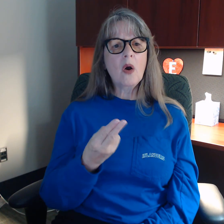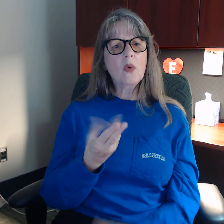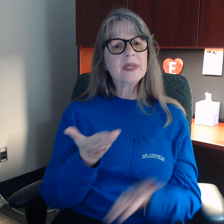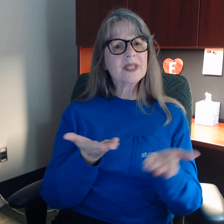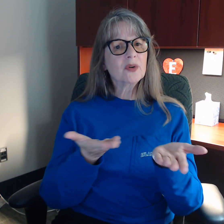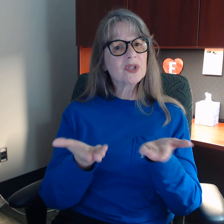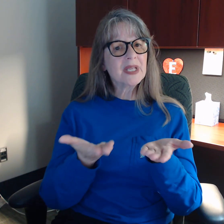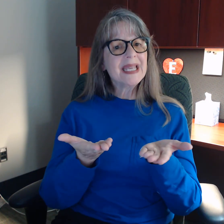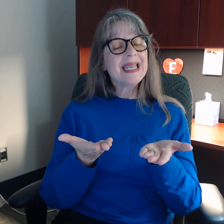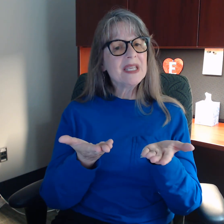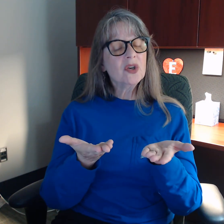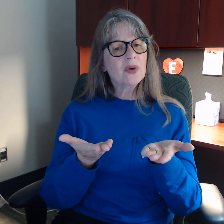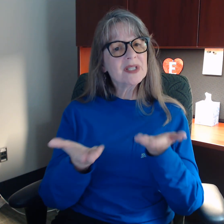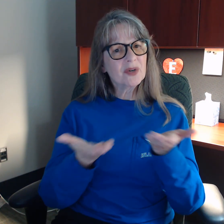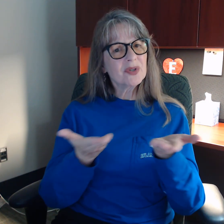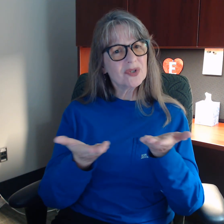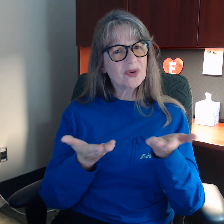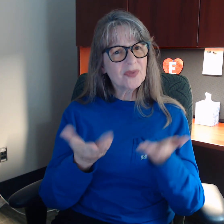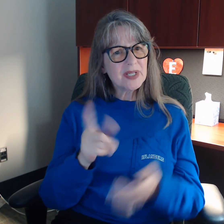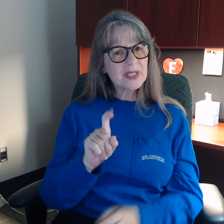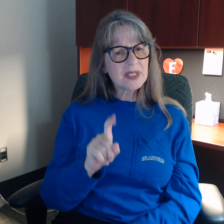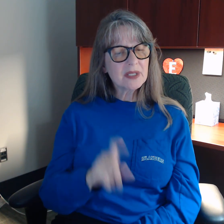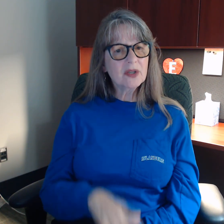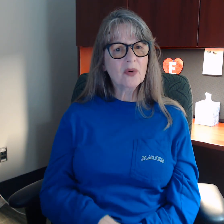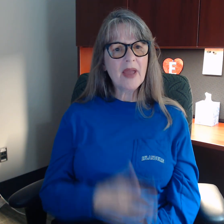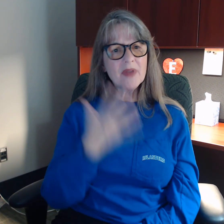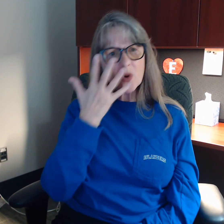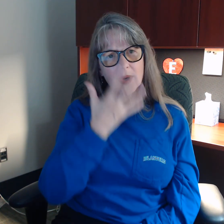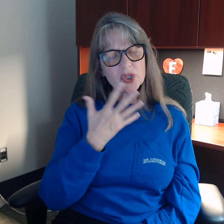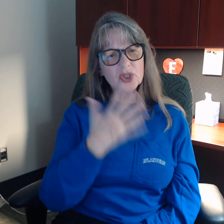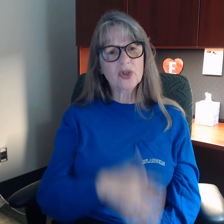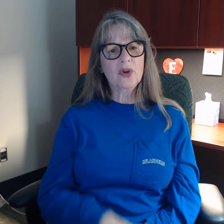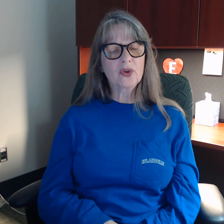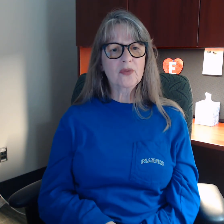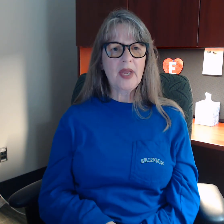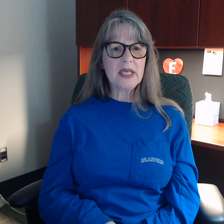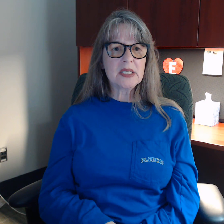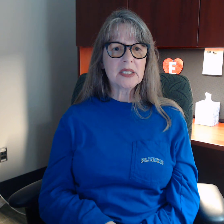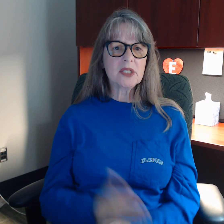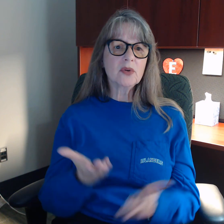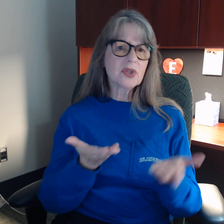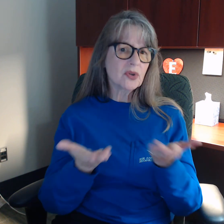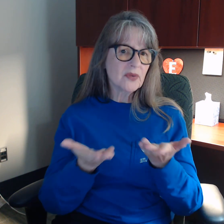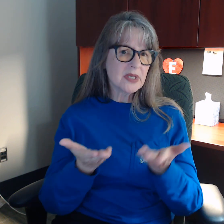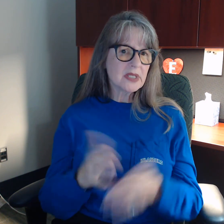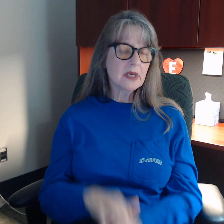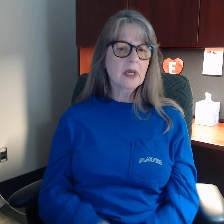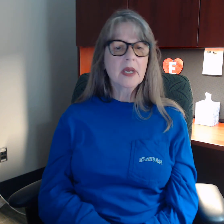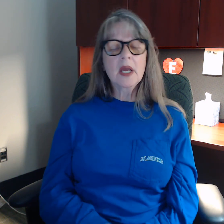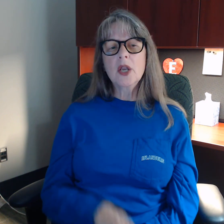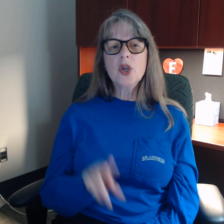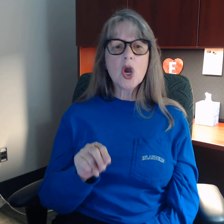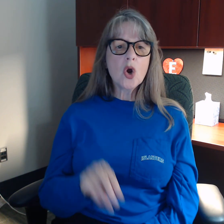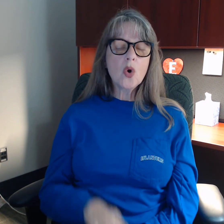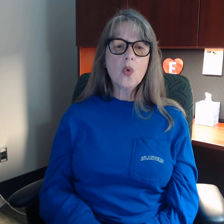is there a service? And have that question look on your face. Is there a service? No,